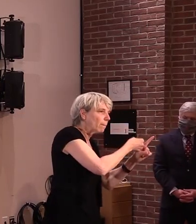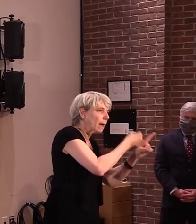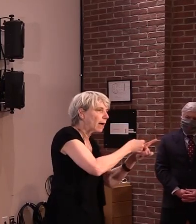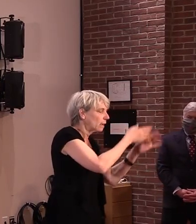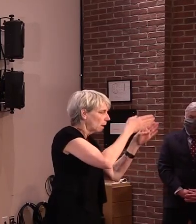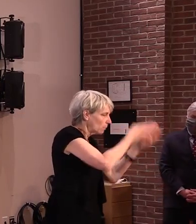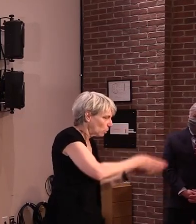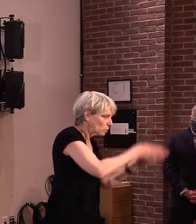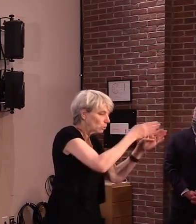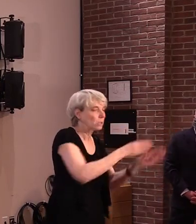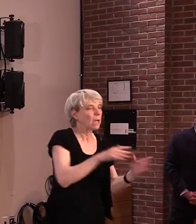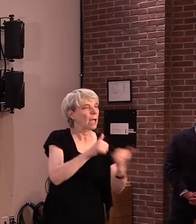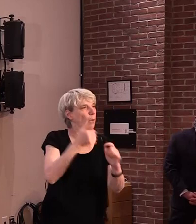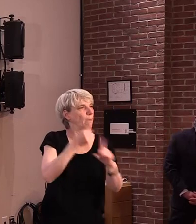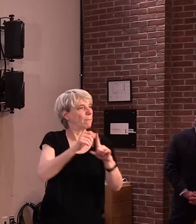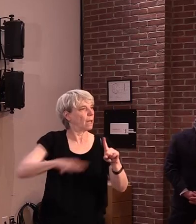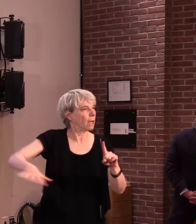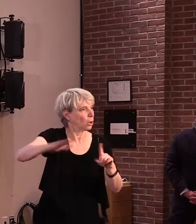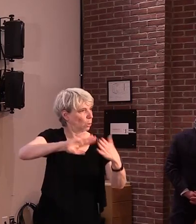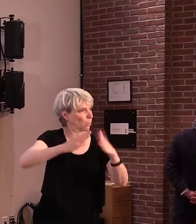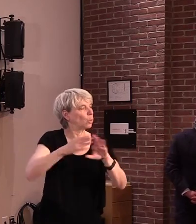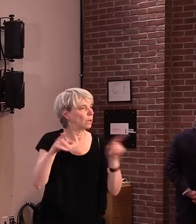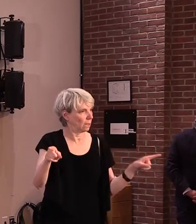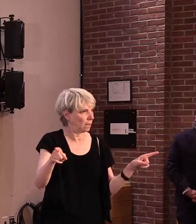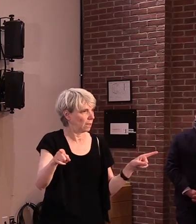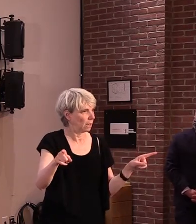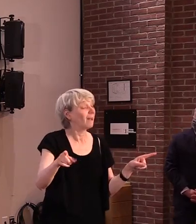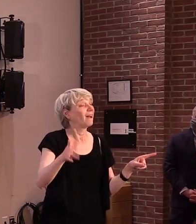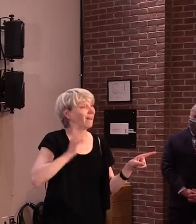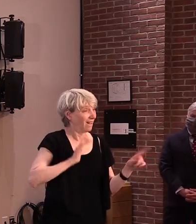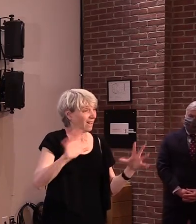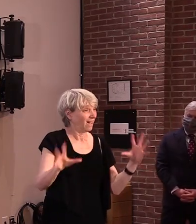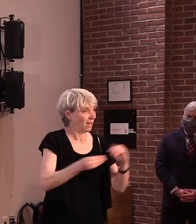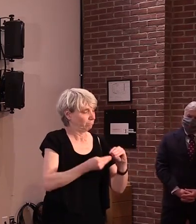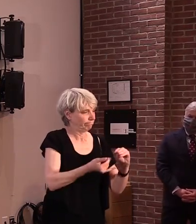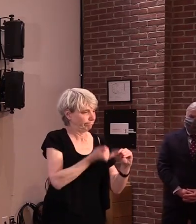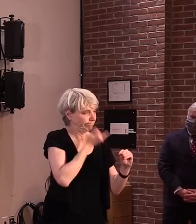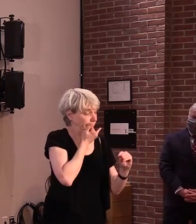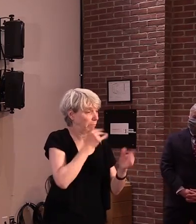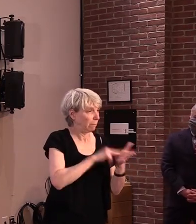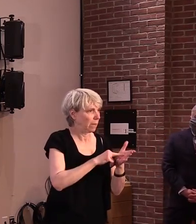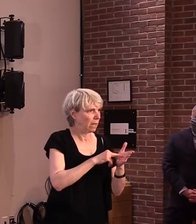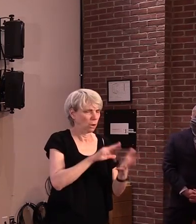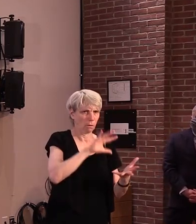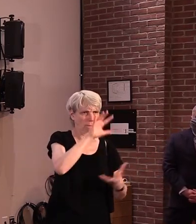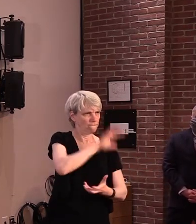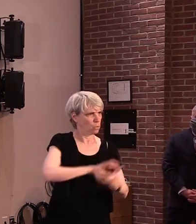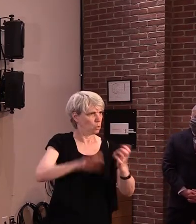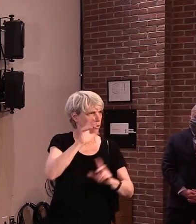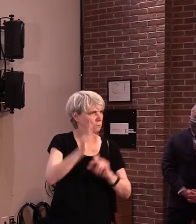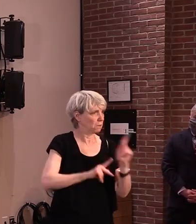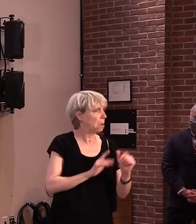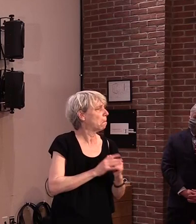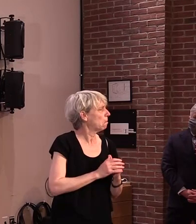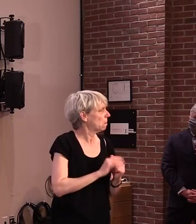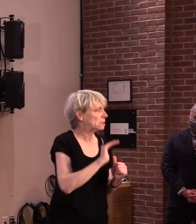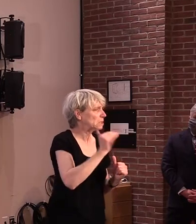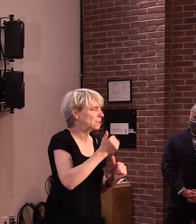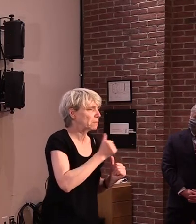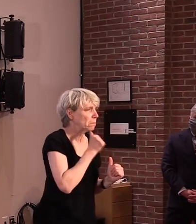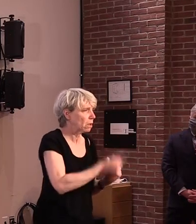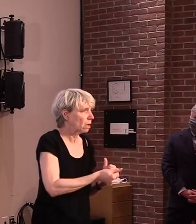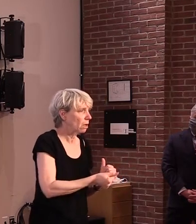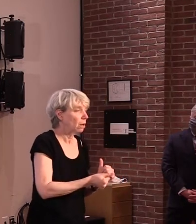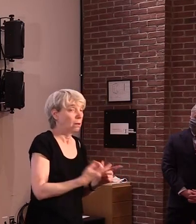Vermonters understand the disease and the way we've been able to portray the disease? Hardly at all, as it turns out, because we have